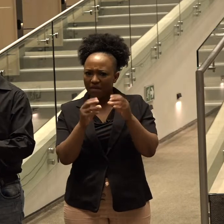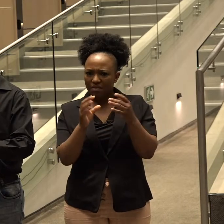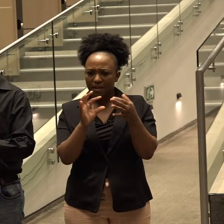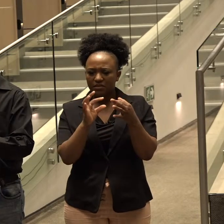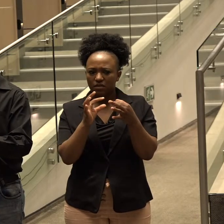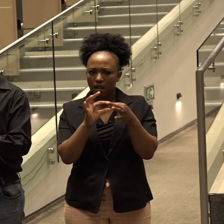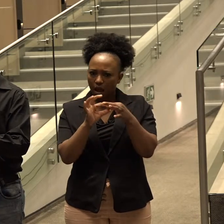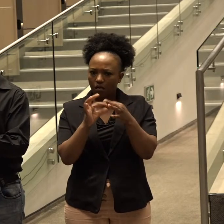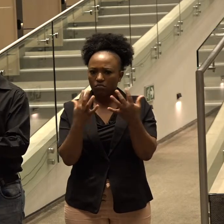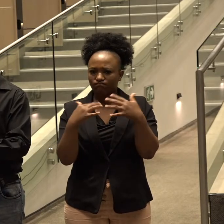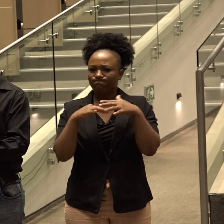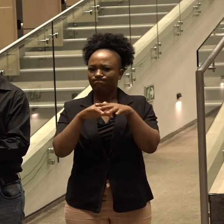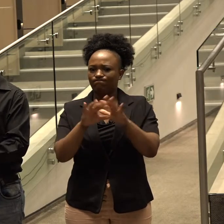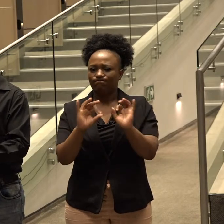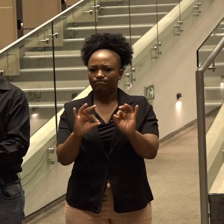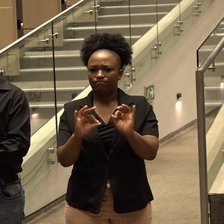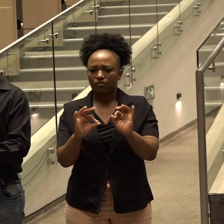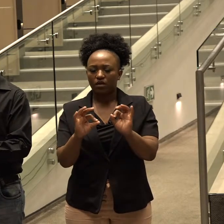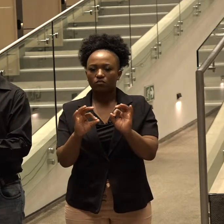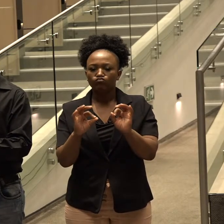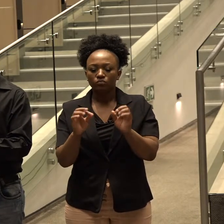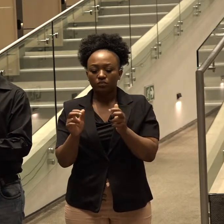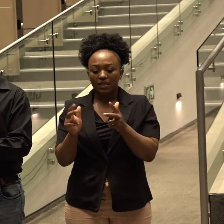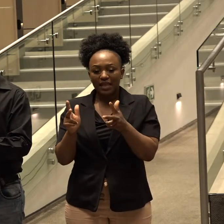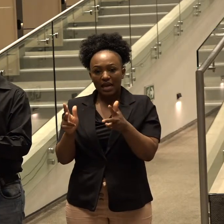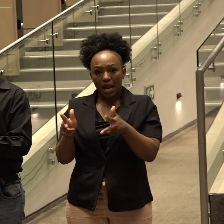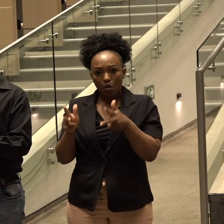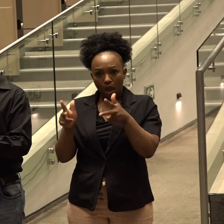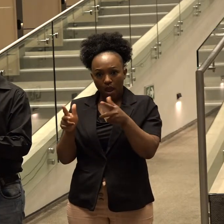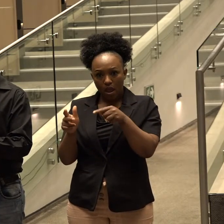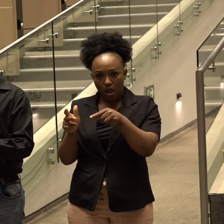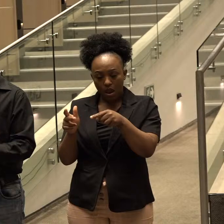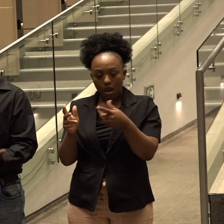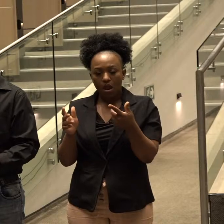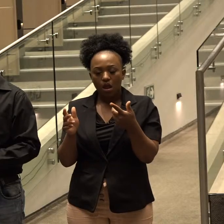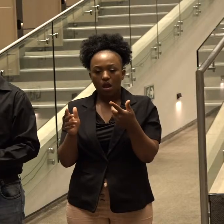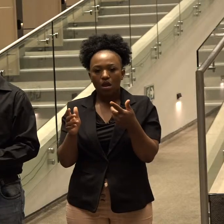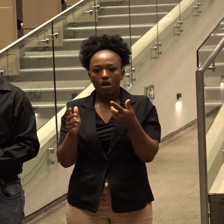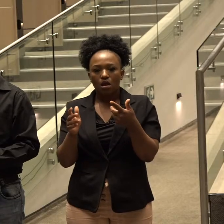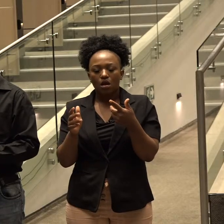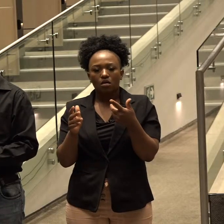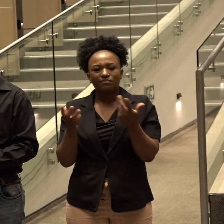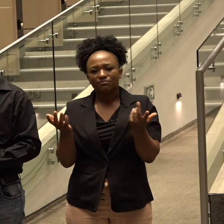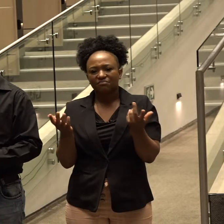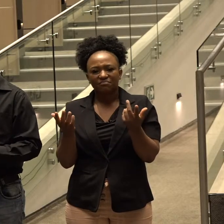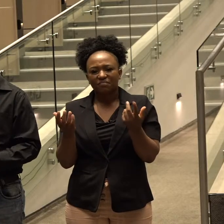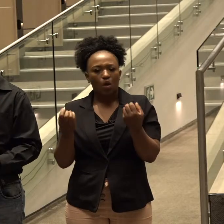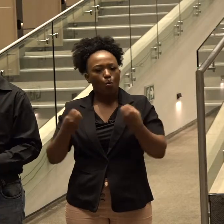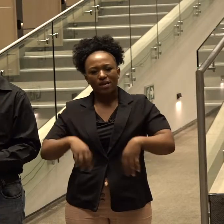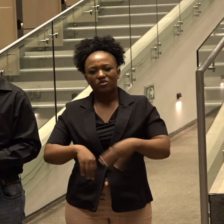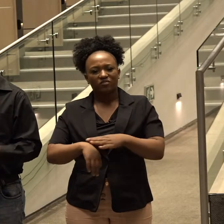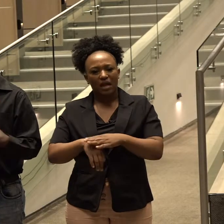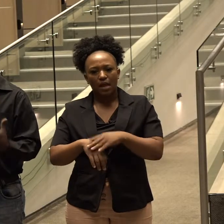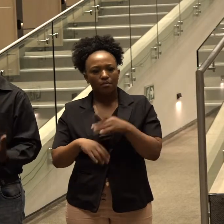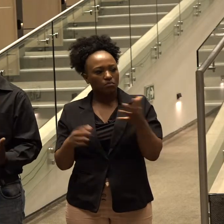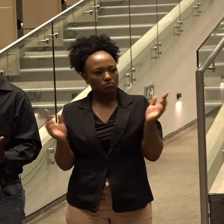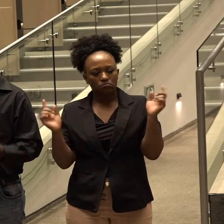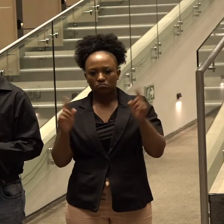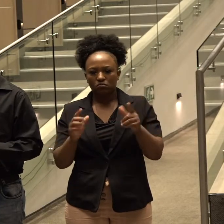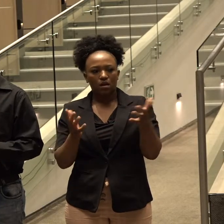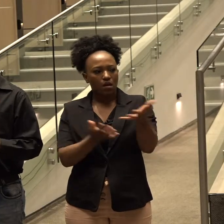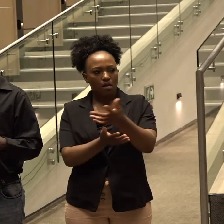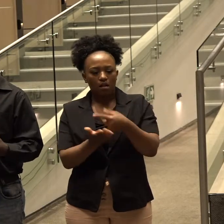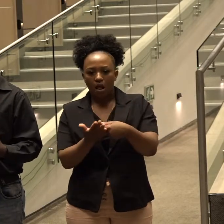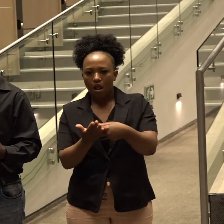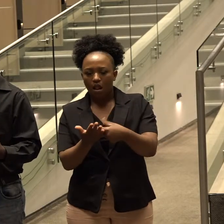and also within the rail system you see it could be pointless for us to come here discuss the bill make